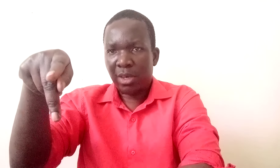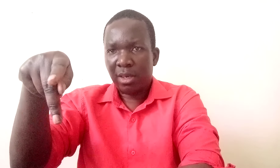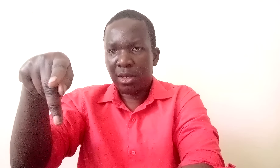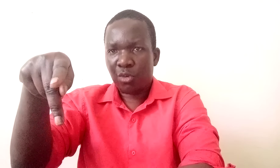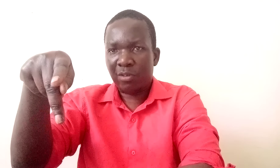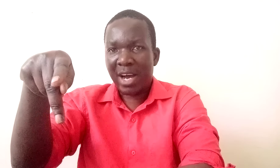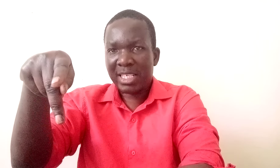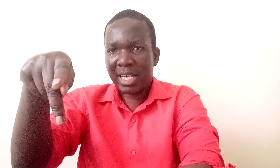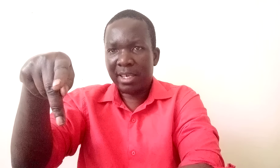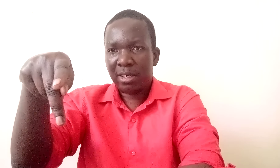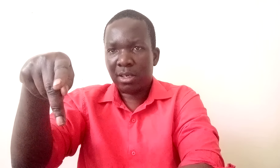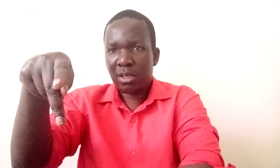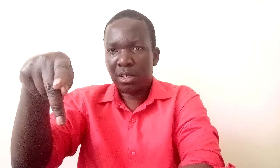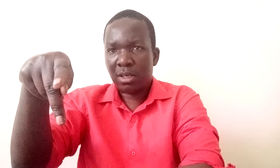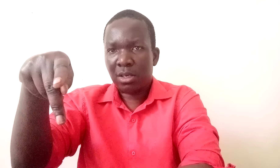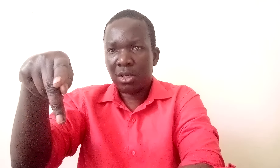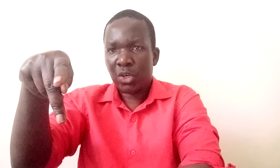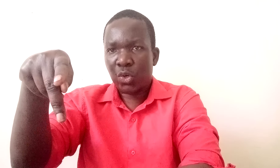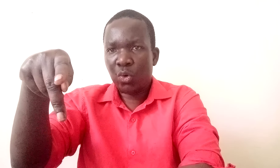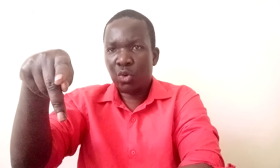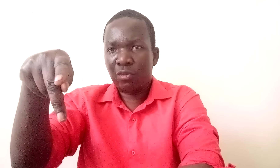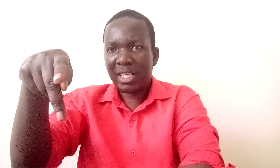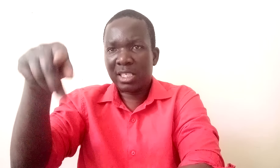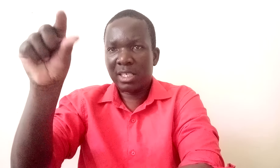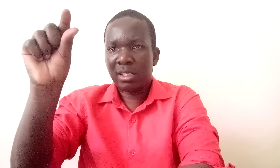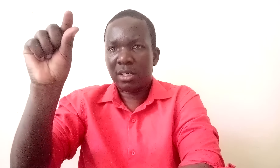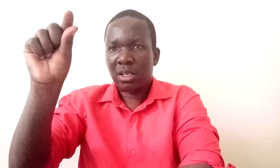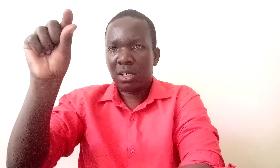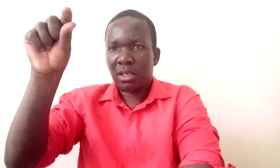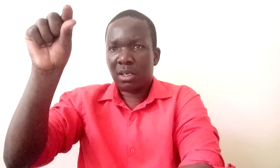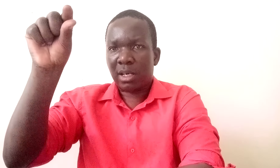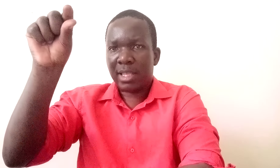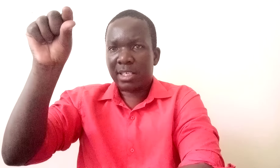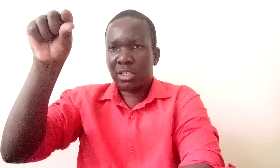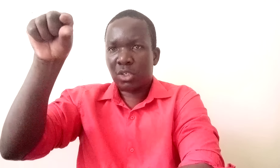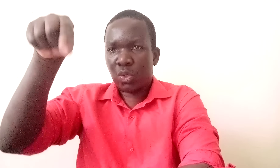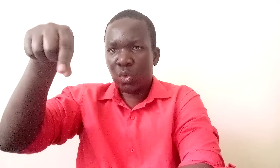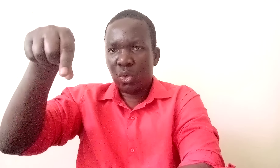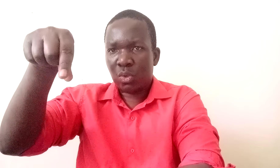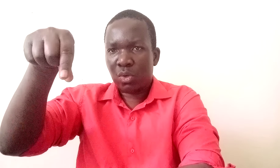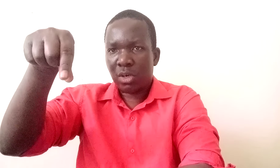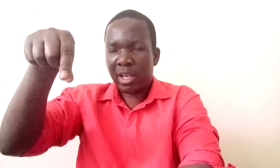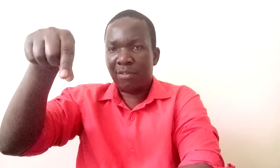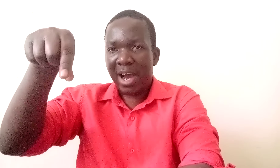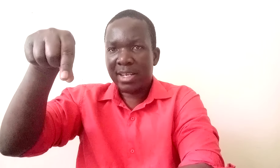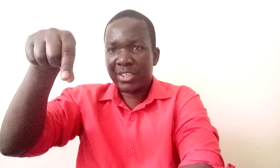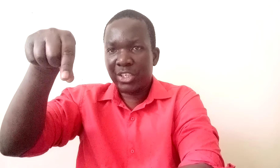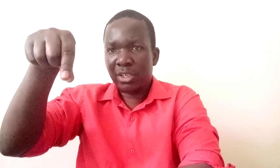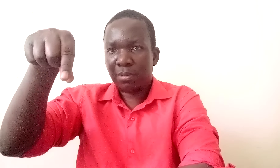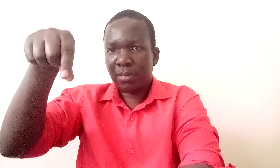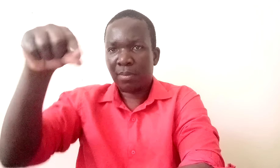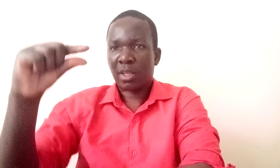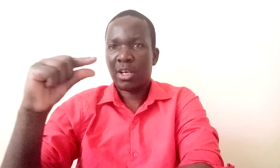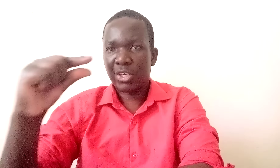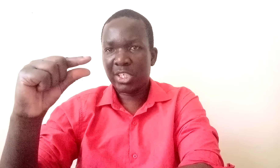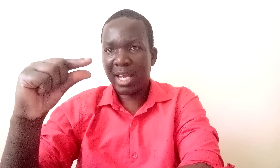P, you invert K, Q, you invert G, that's Q, invert G, G is like